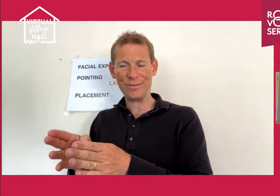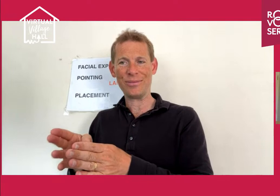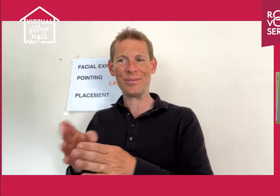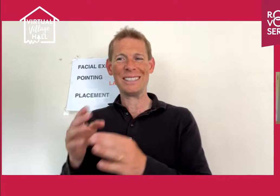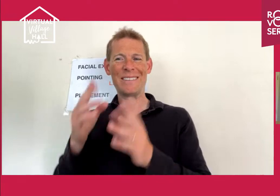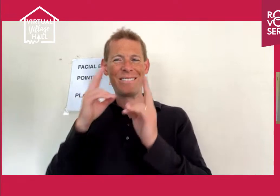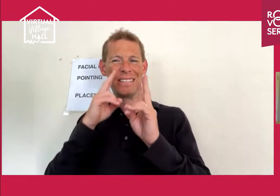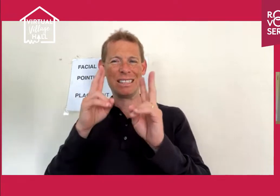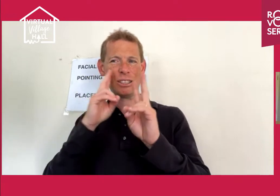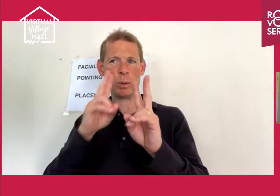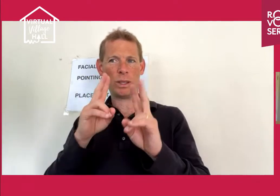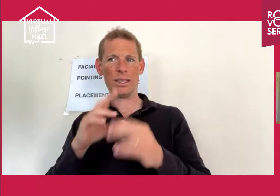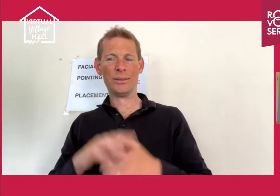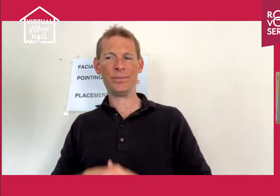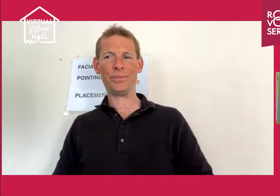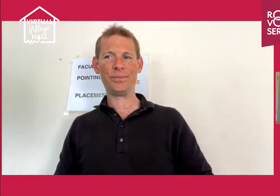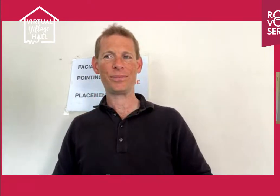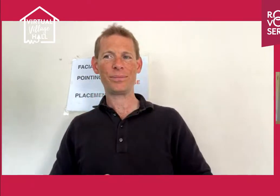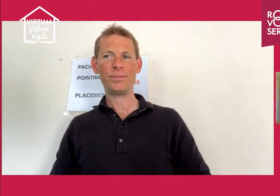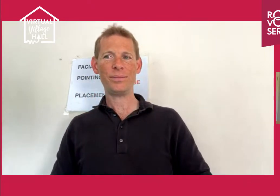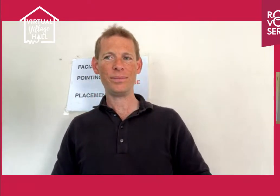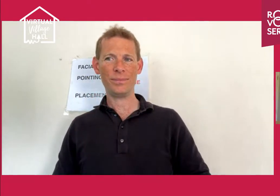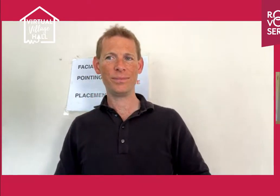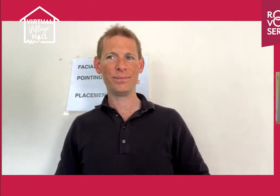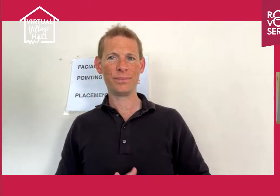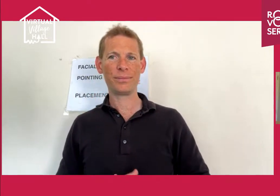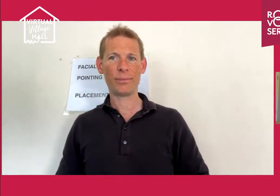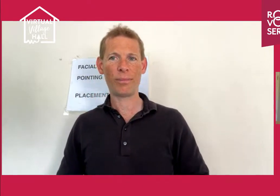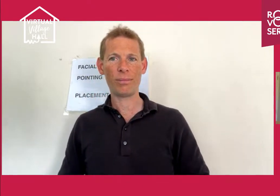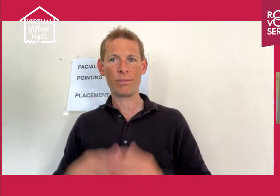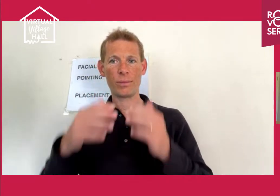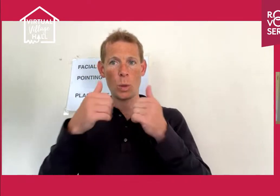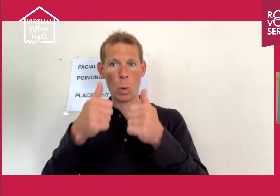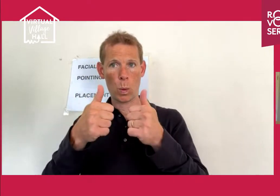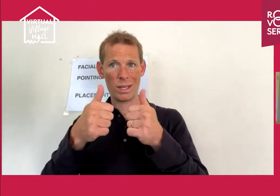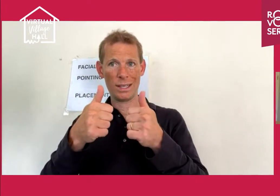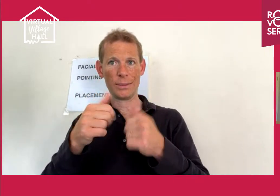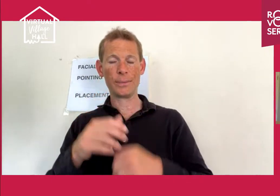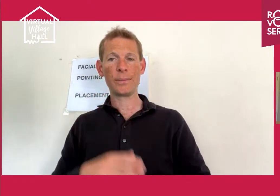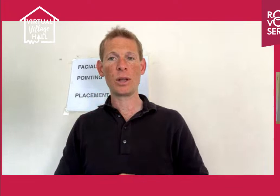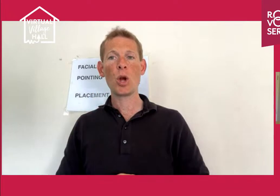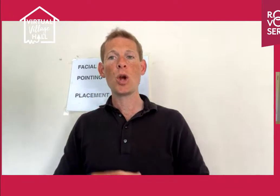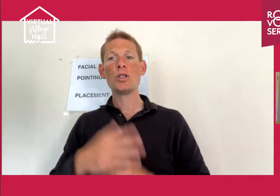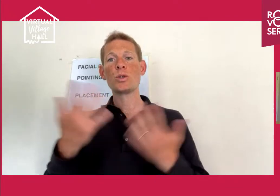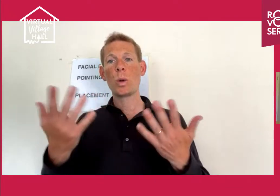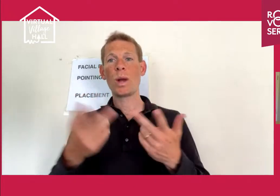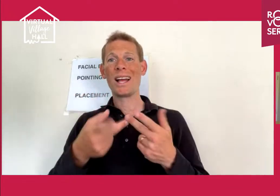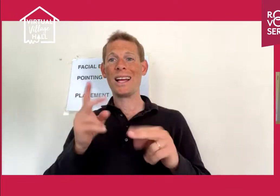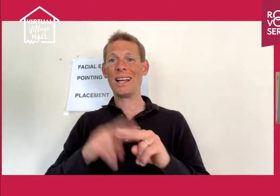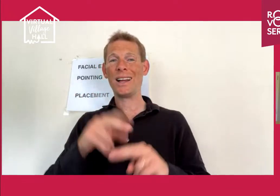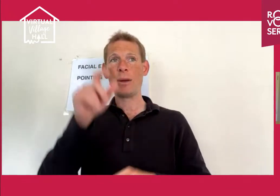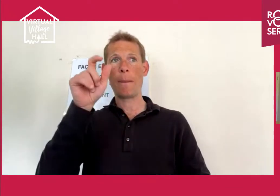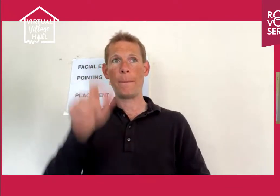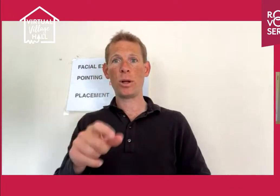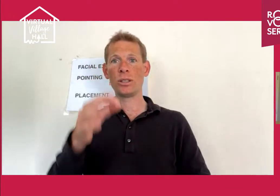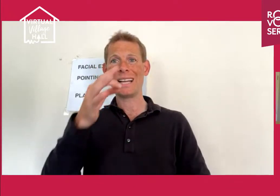imaginary space. So it's visual, so we can see where the person might be. So that's why we point and then give the name.